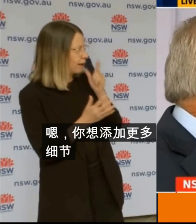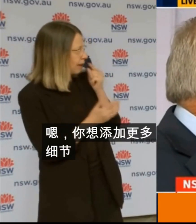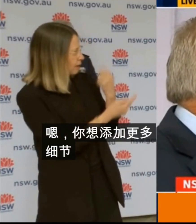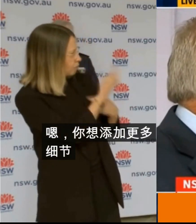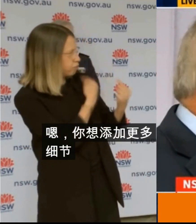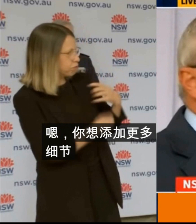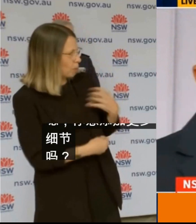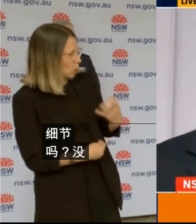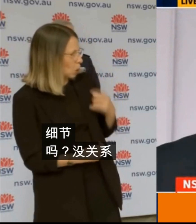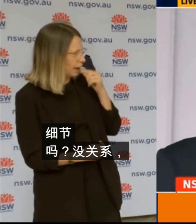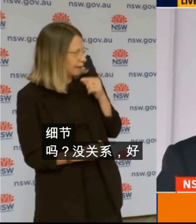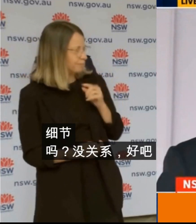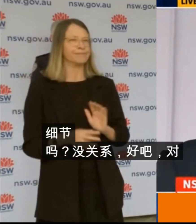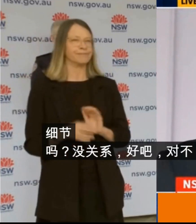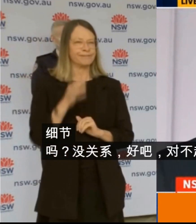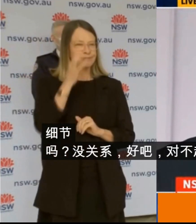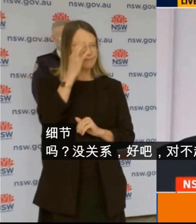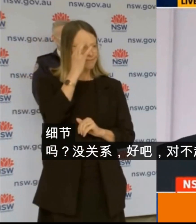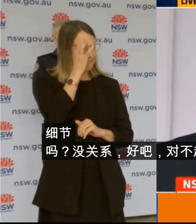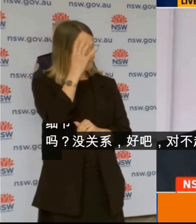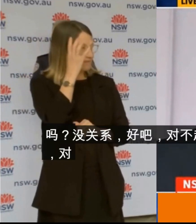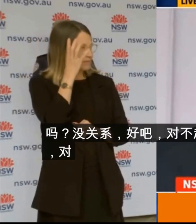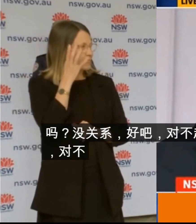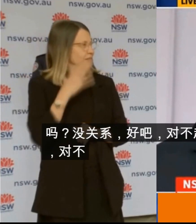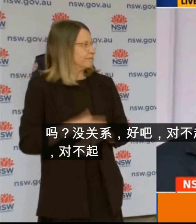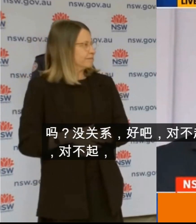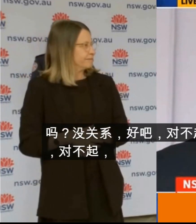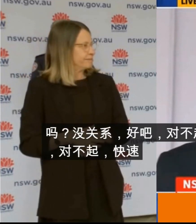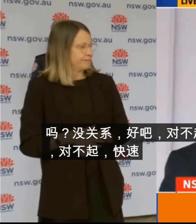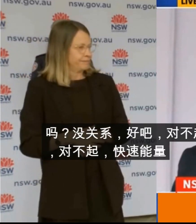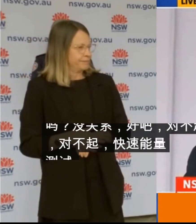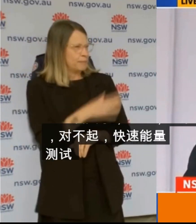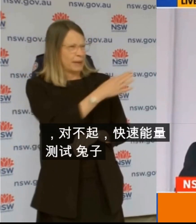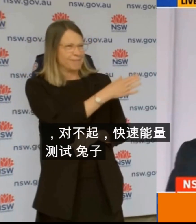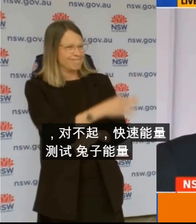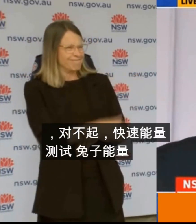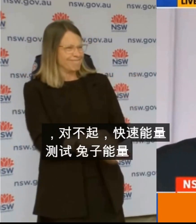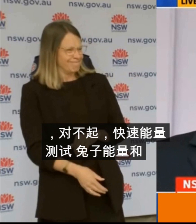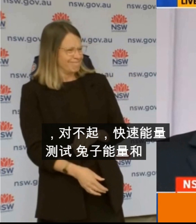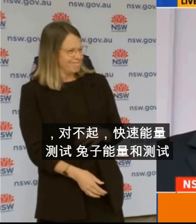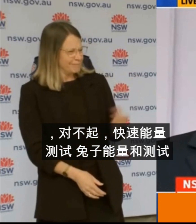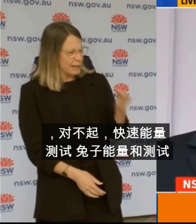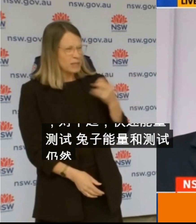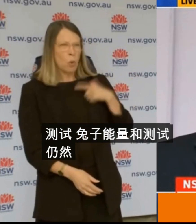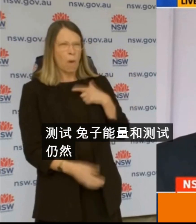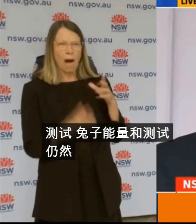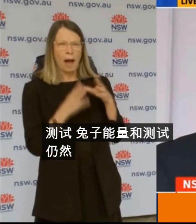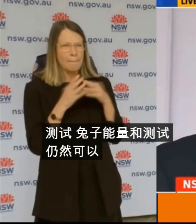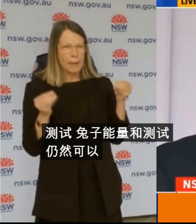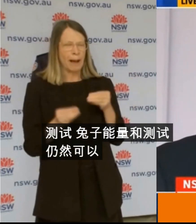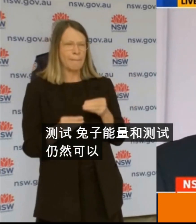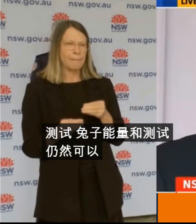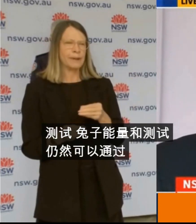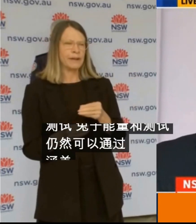or not? No, that's fine. Yep. Sorry, can you just explain? And the rapid antigen testing. The rapid antigen testing can still